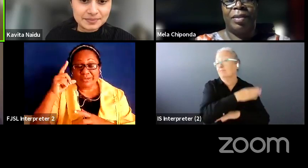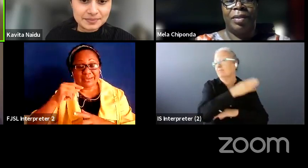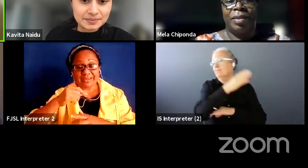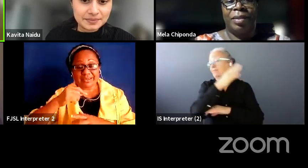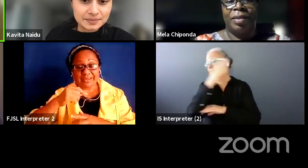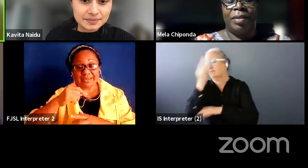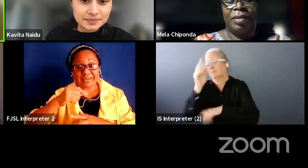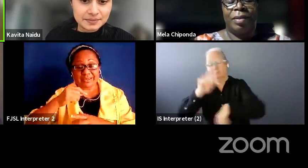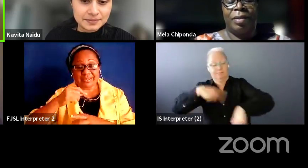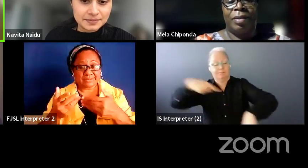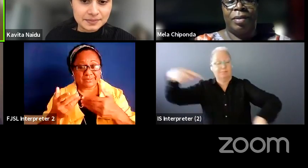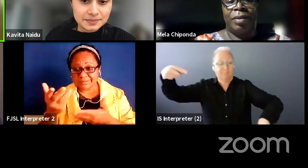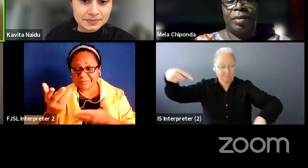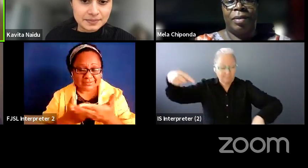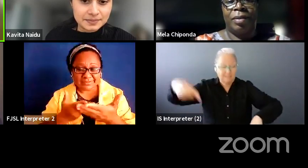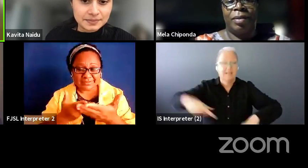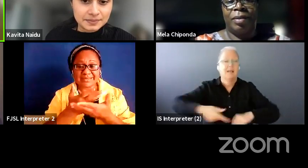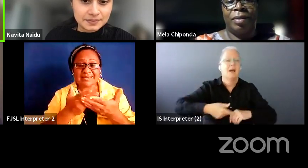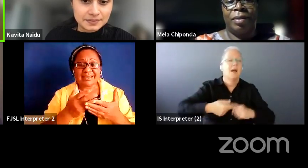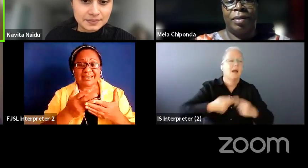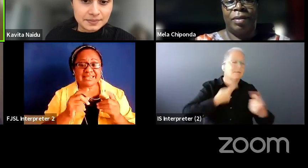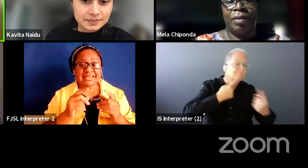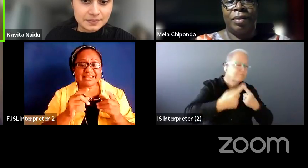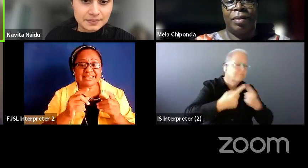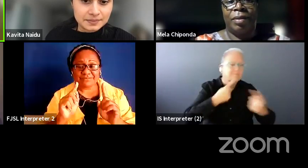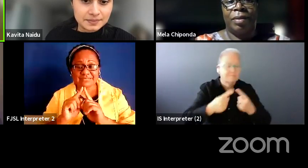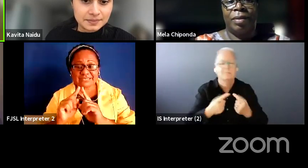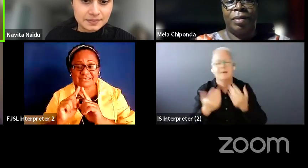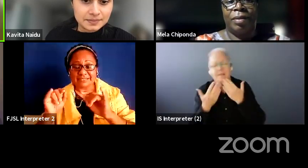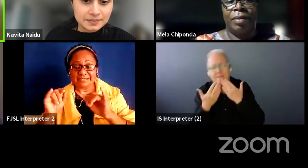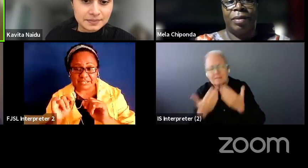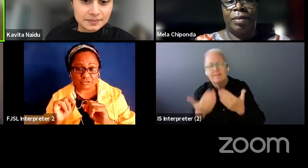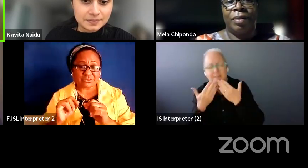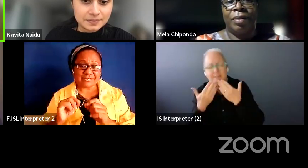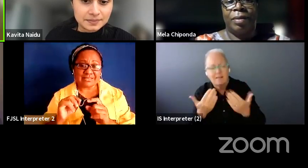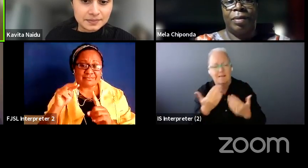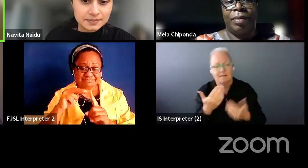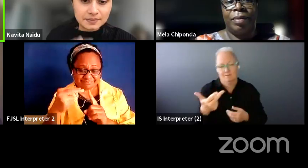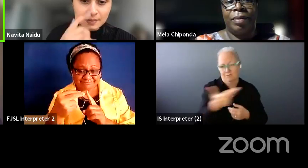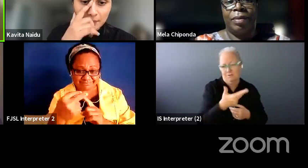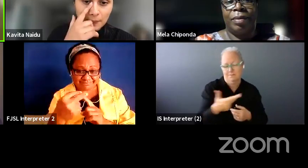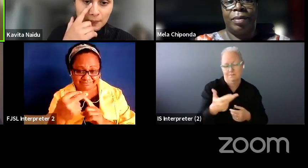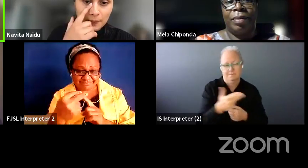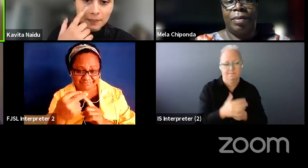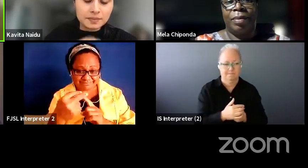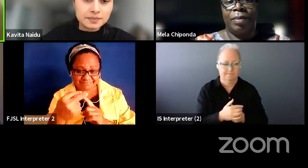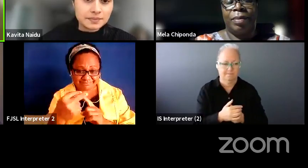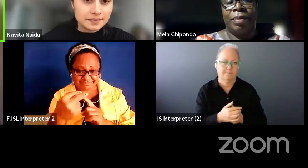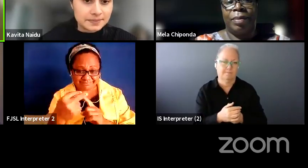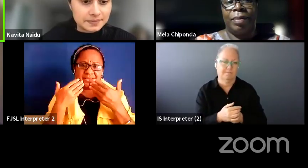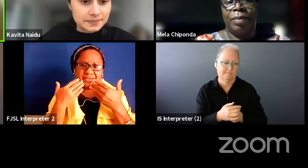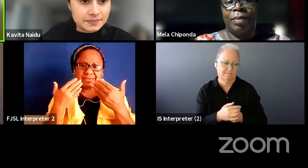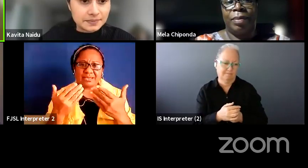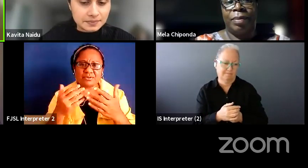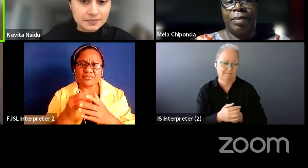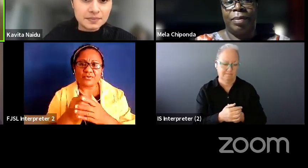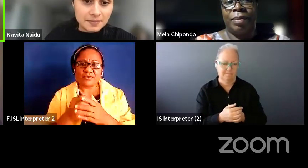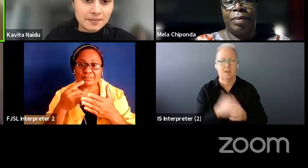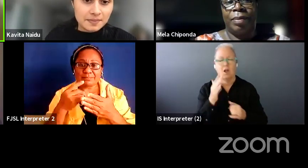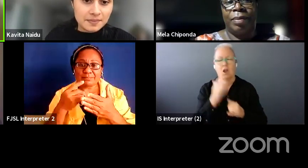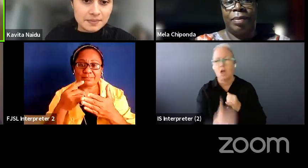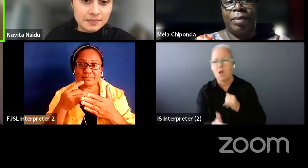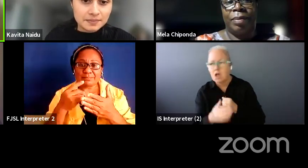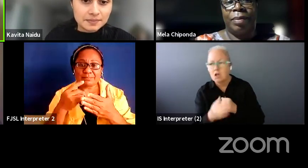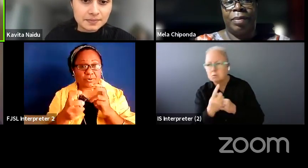of this situation, but thank you for setting the scene. In the last couple of minutes, I would like to